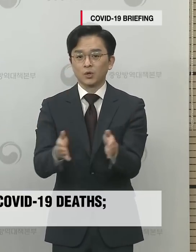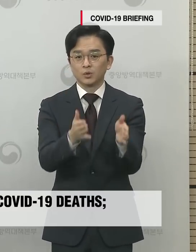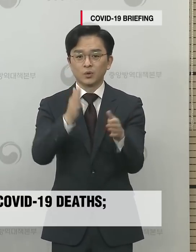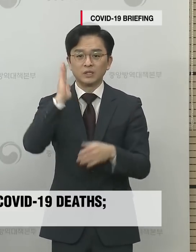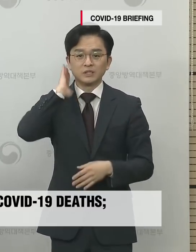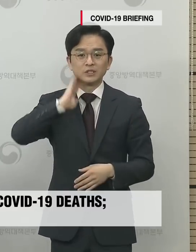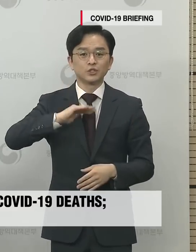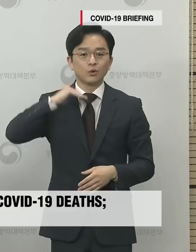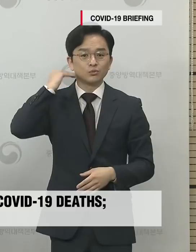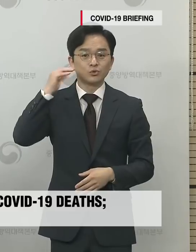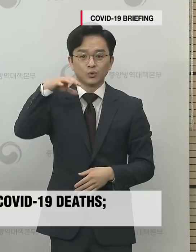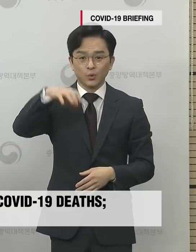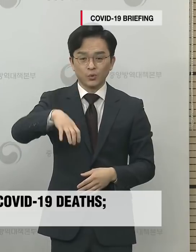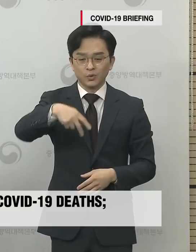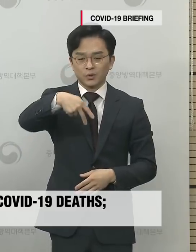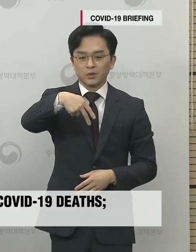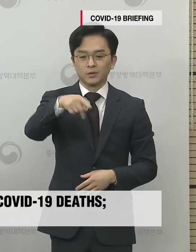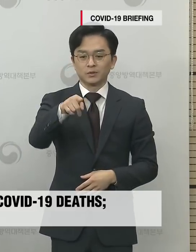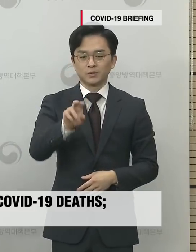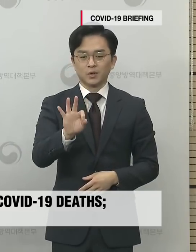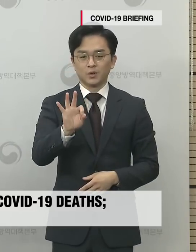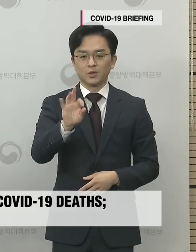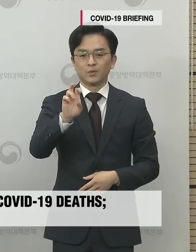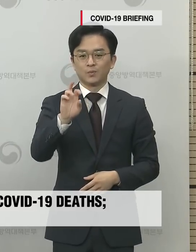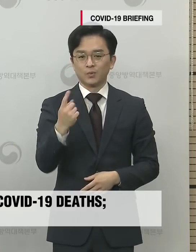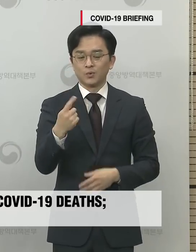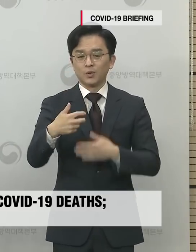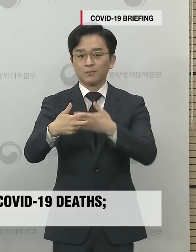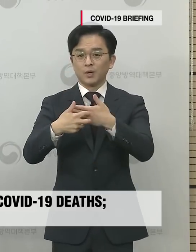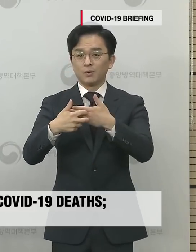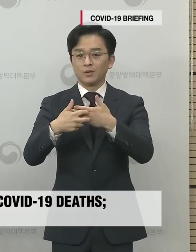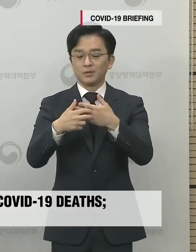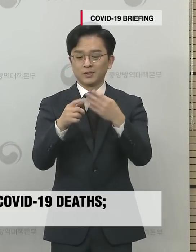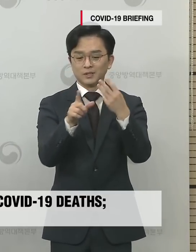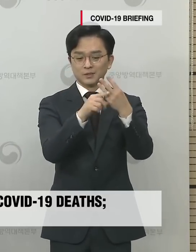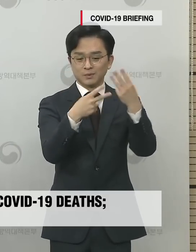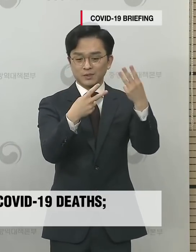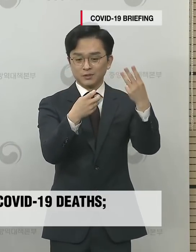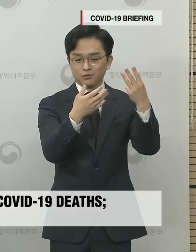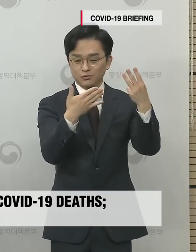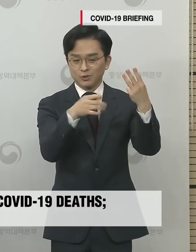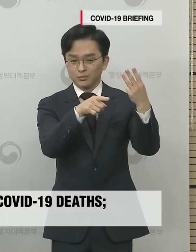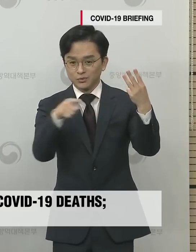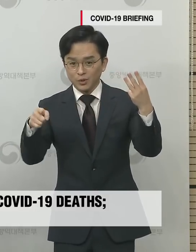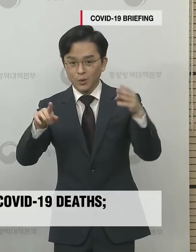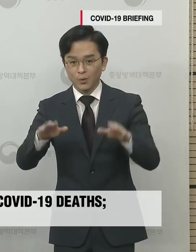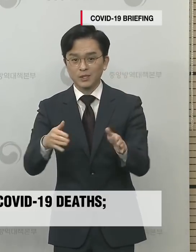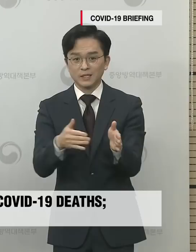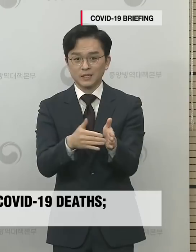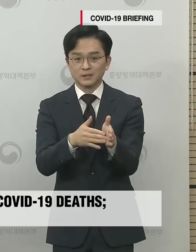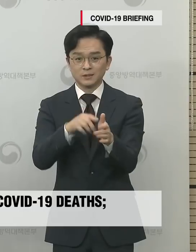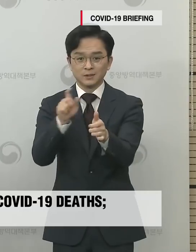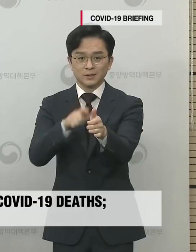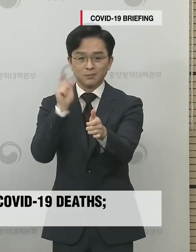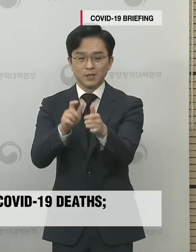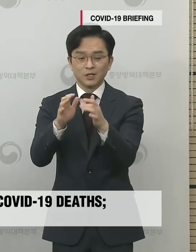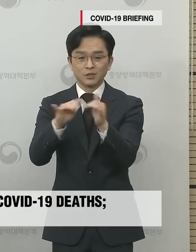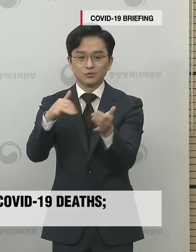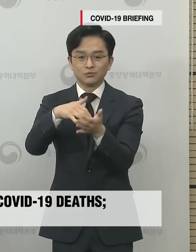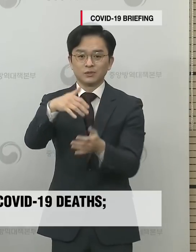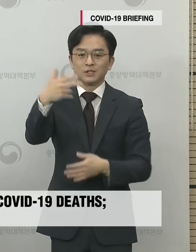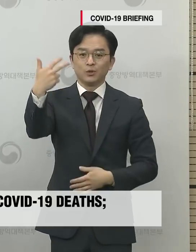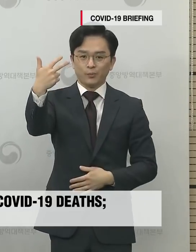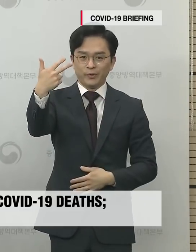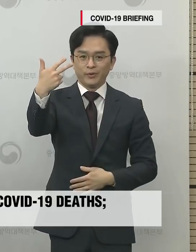cases. And as for Gyeonggi-do province in Uijeongbu, at the St. Mary Hospital, we